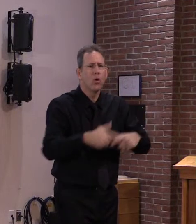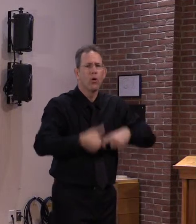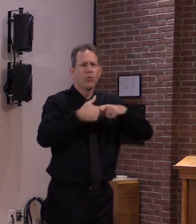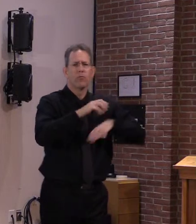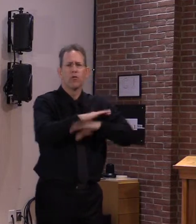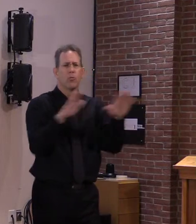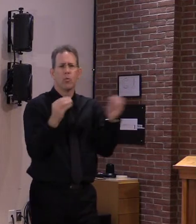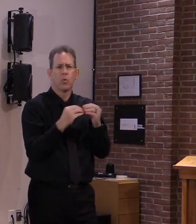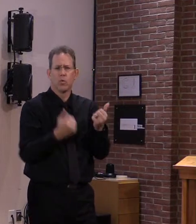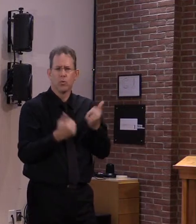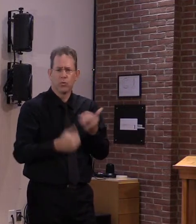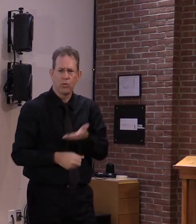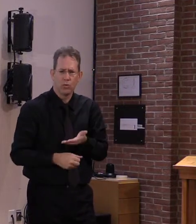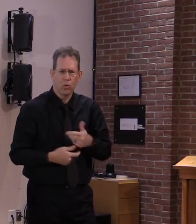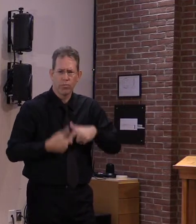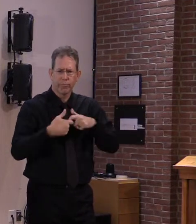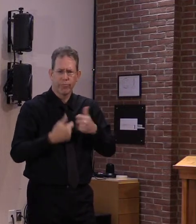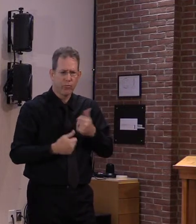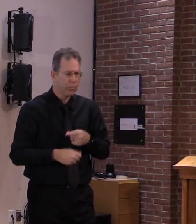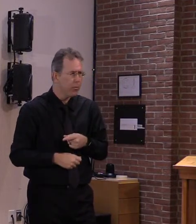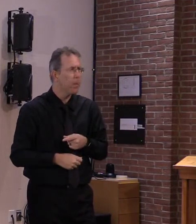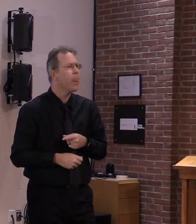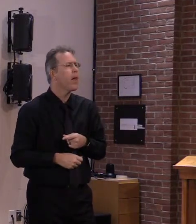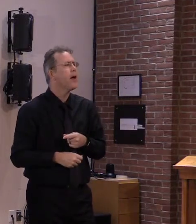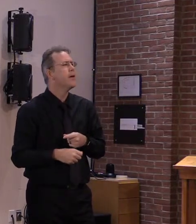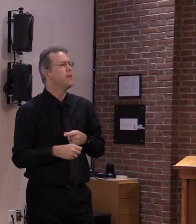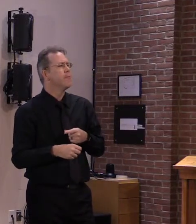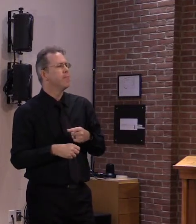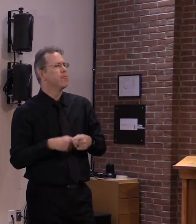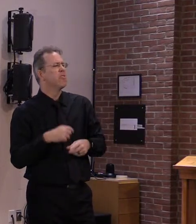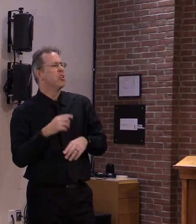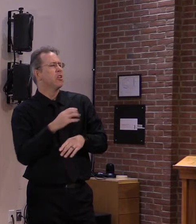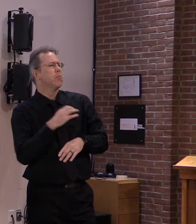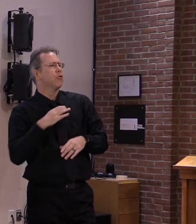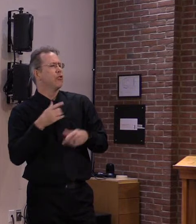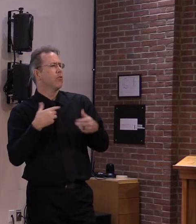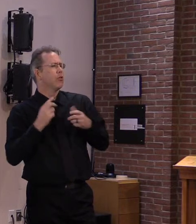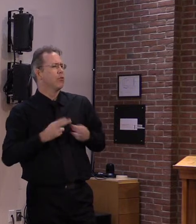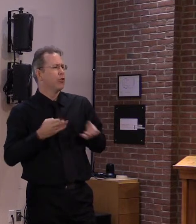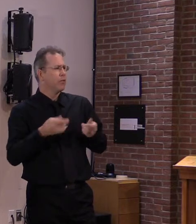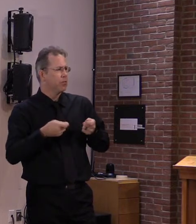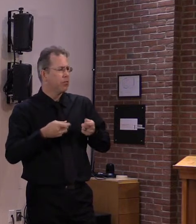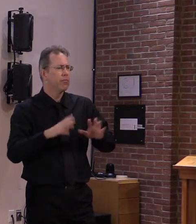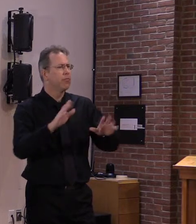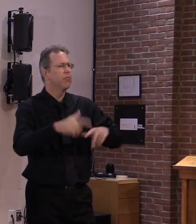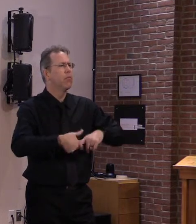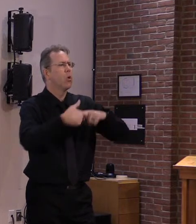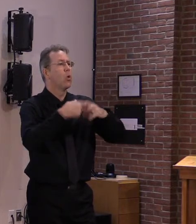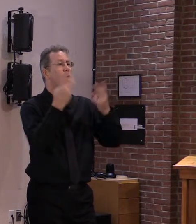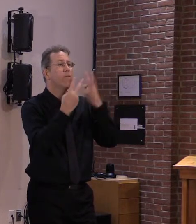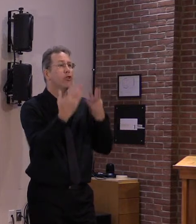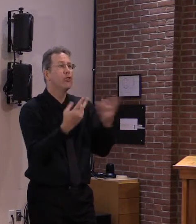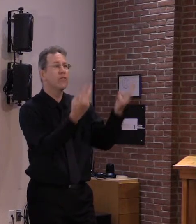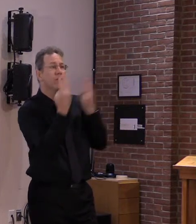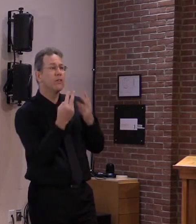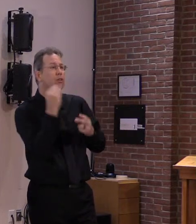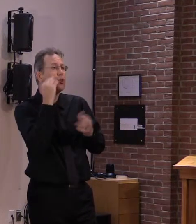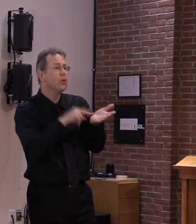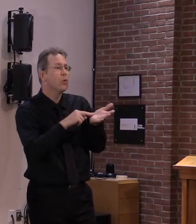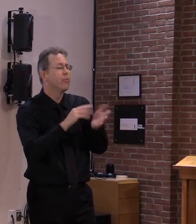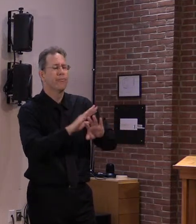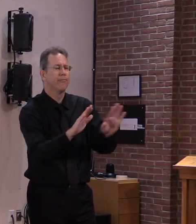with Thanksgiving coming up, especially with what we saw happen in Canada, the incredible rise in the number of cases